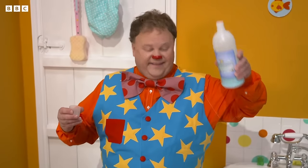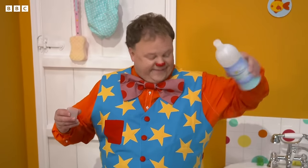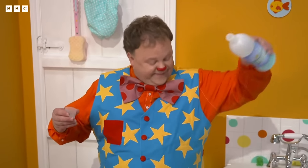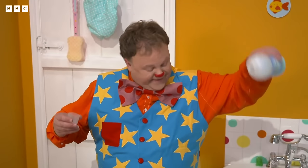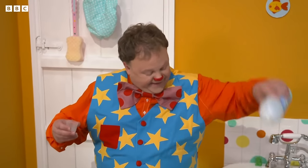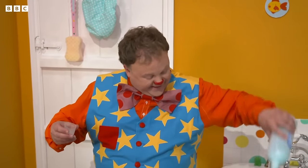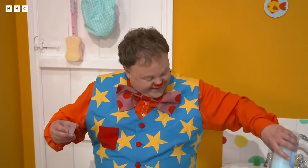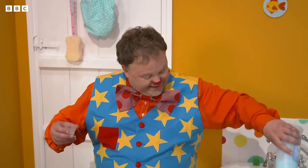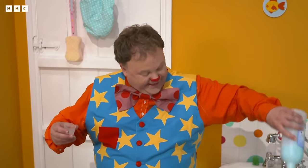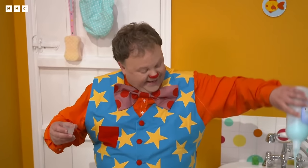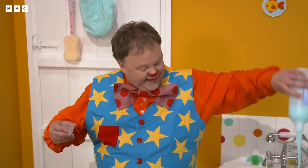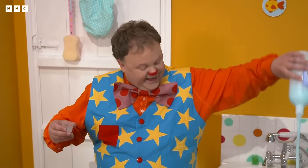bubbles!